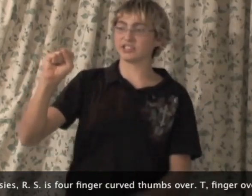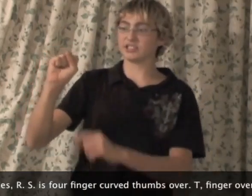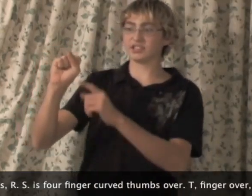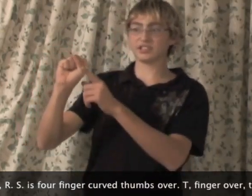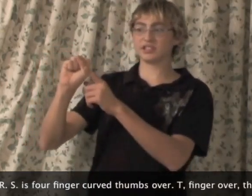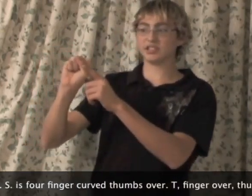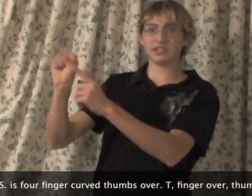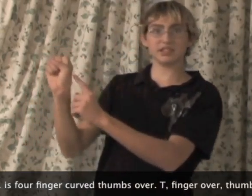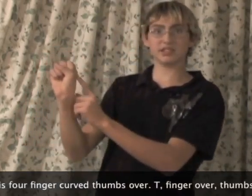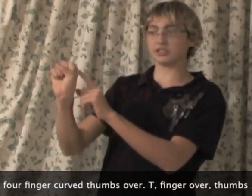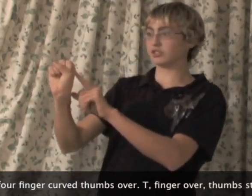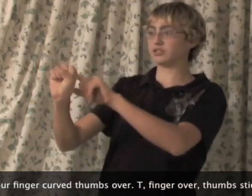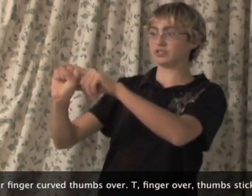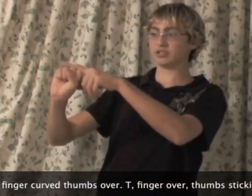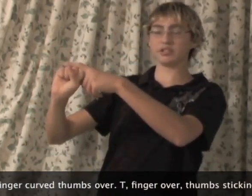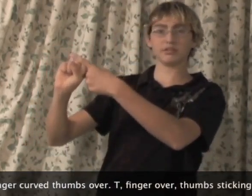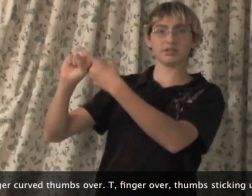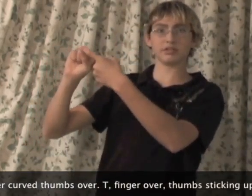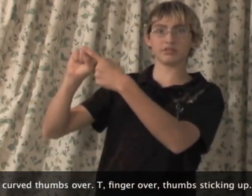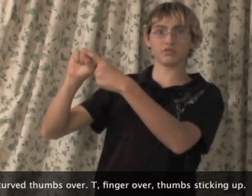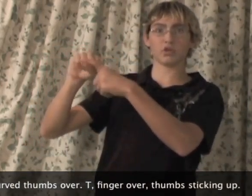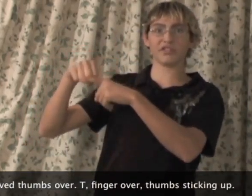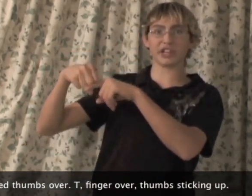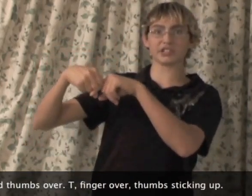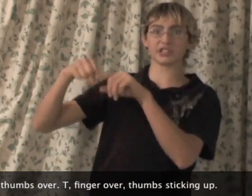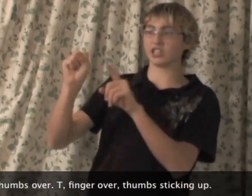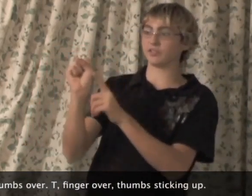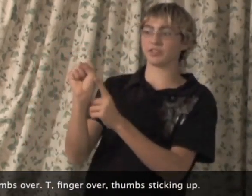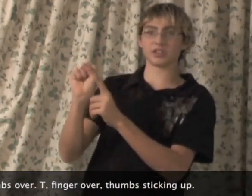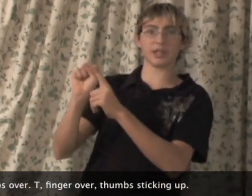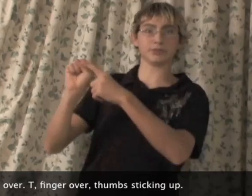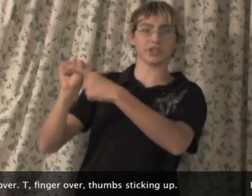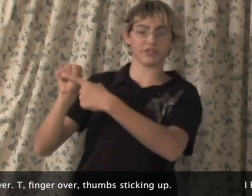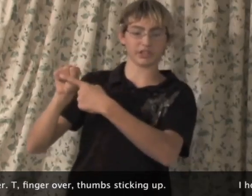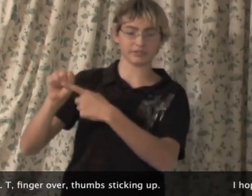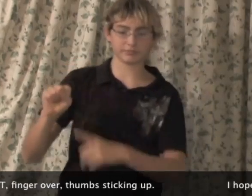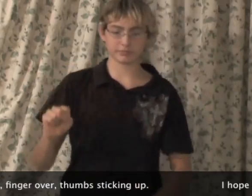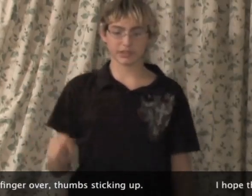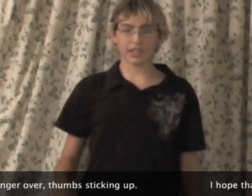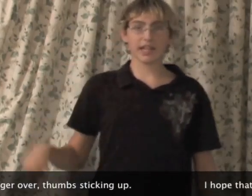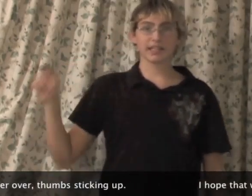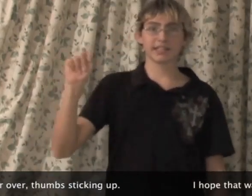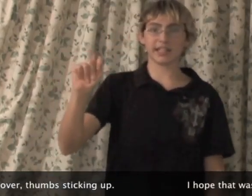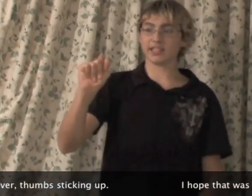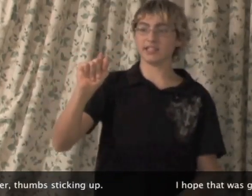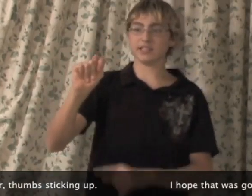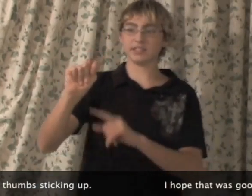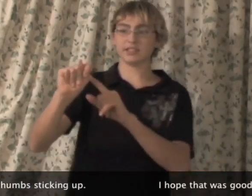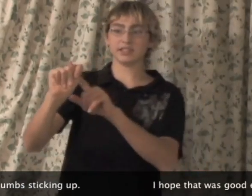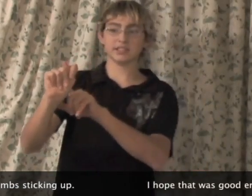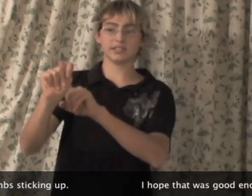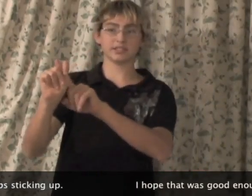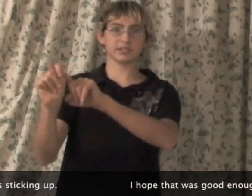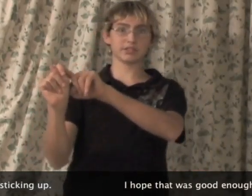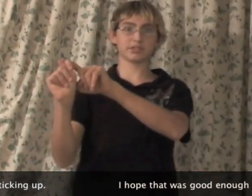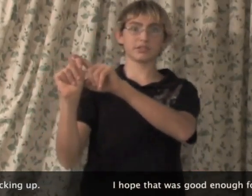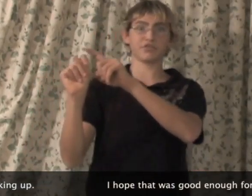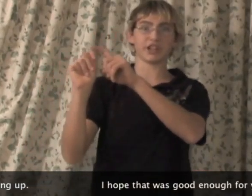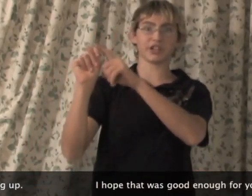S is four fingers curved, thumbs over. T, just finger